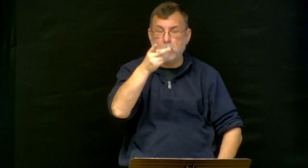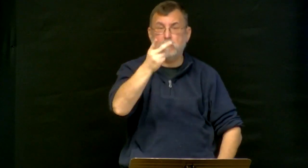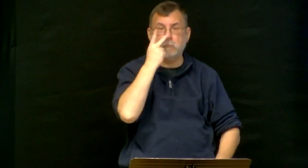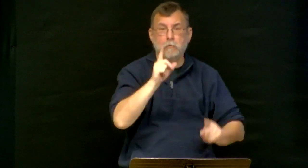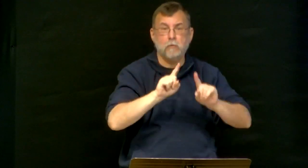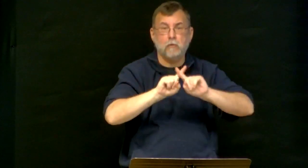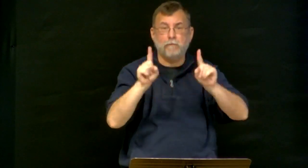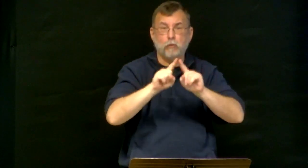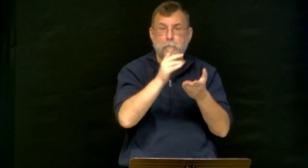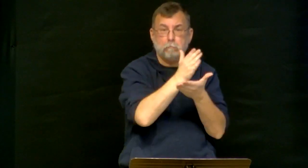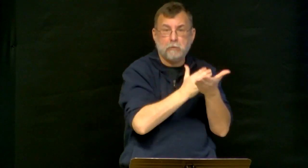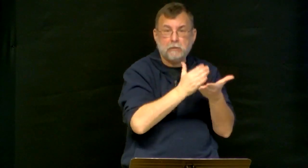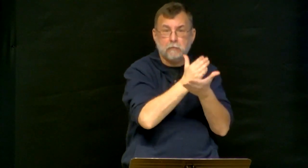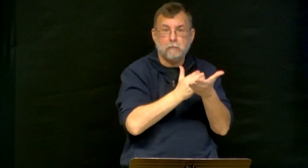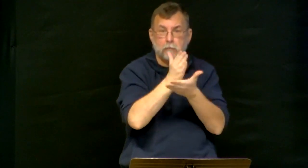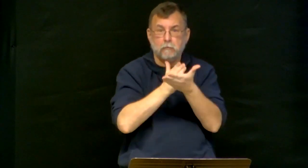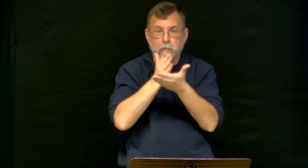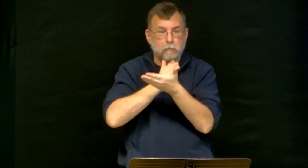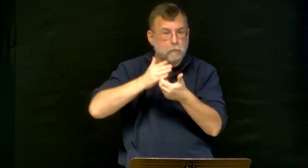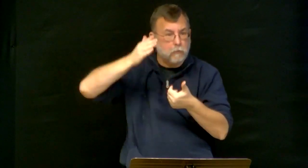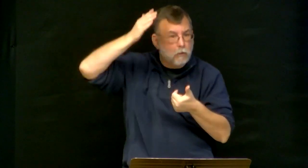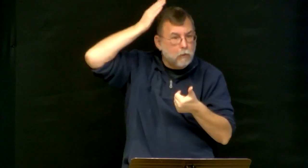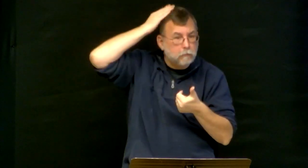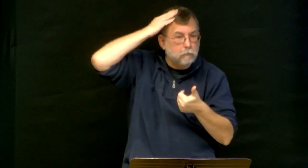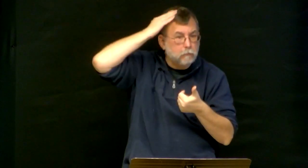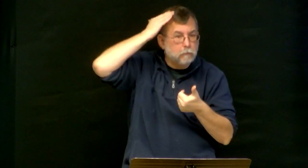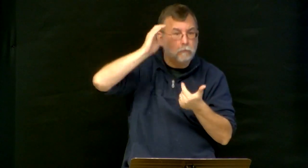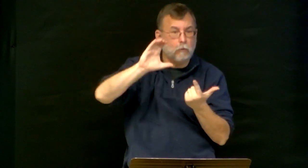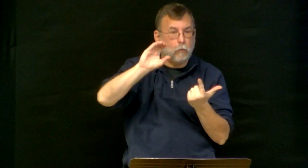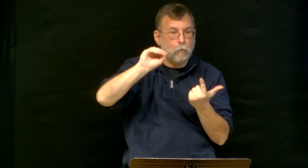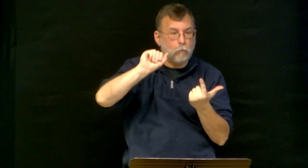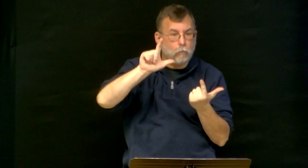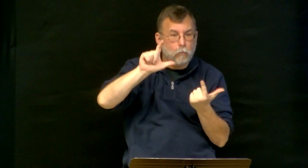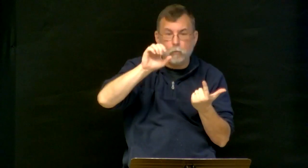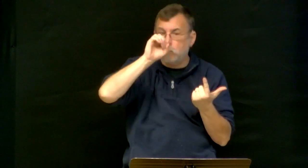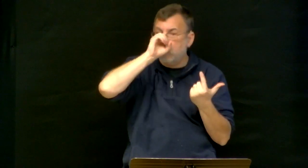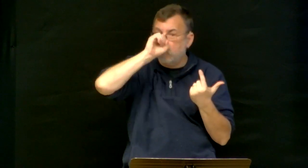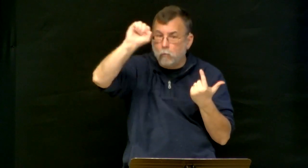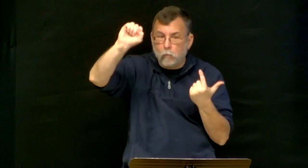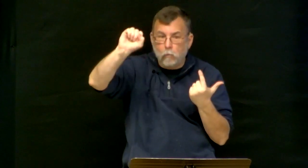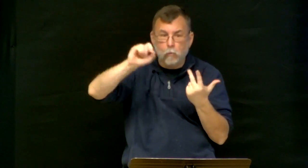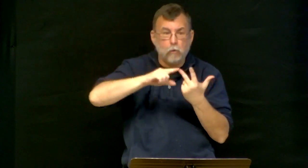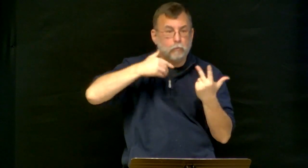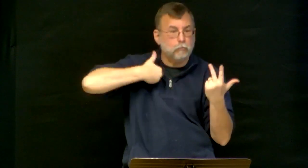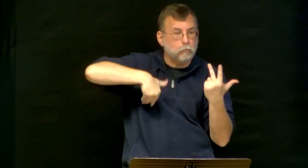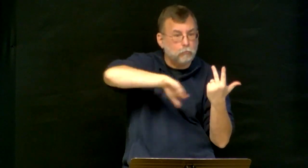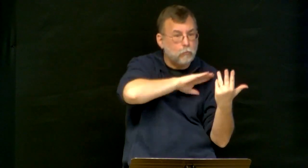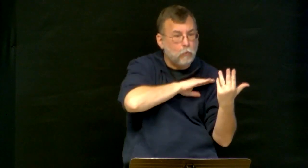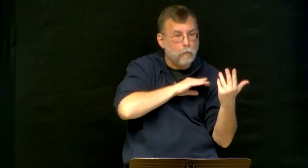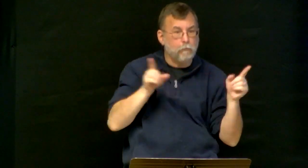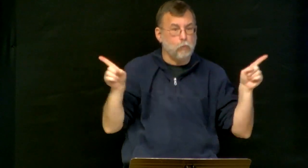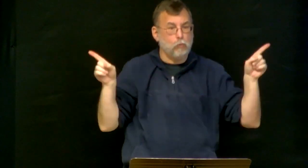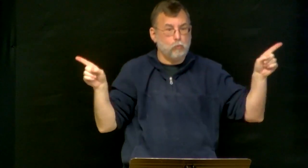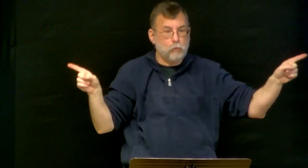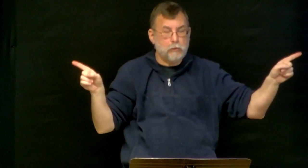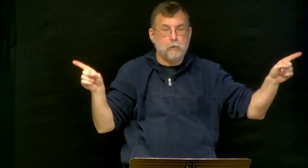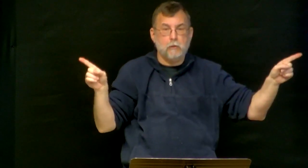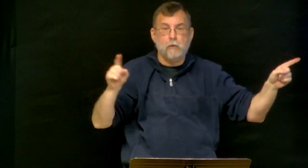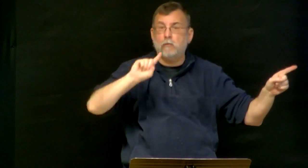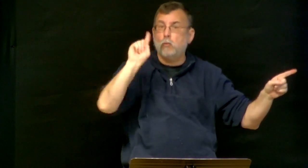So I want to bring you back to that first picture, because you look at all the pieces, the hat, the coal, the carrot, the scarf, the